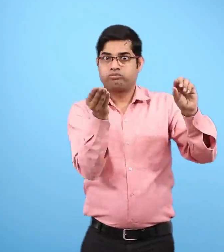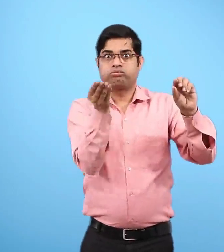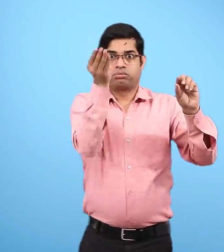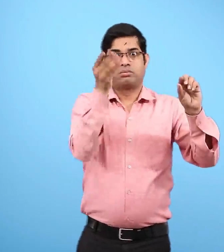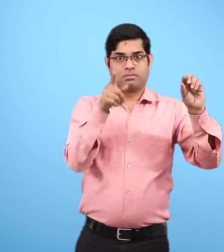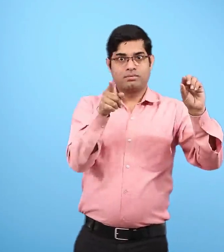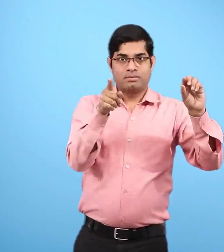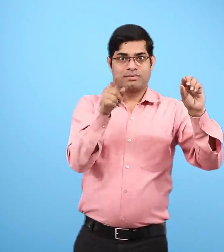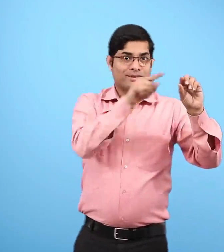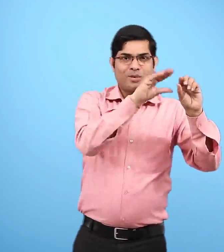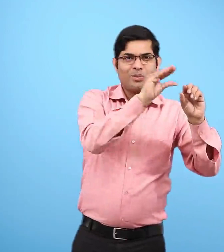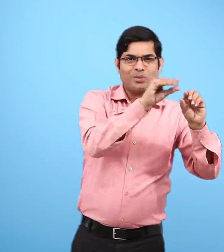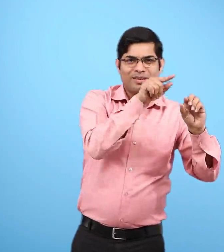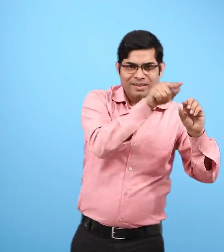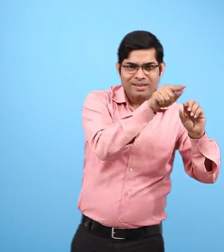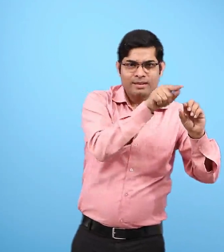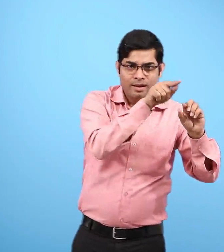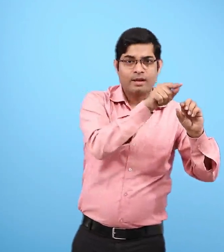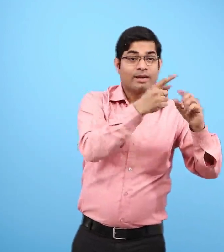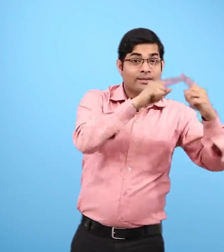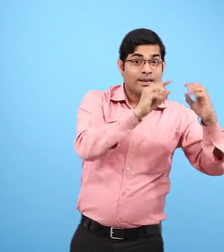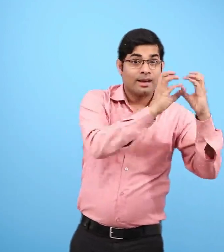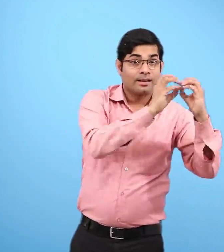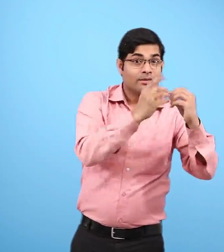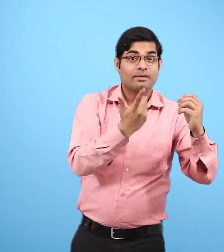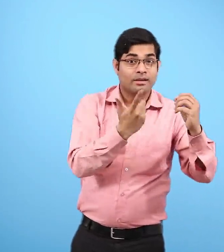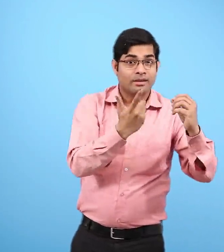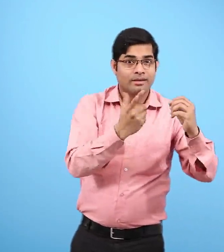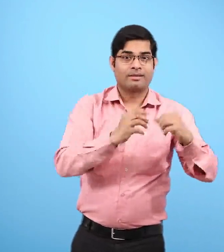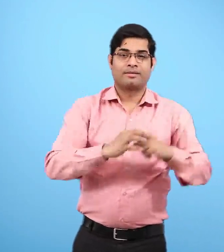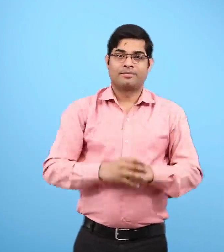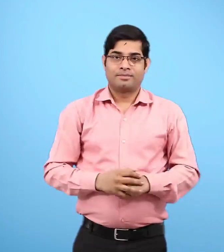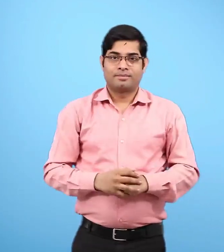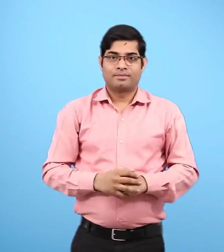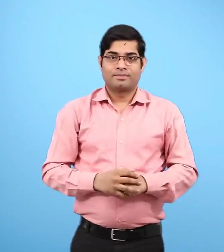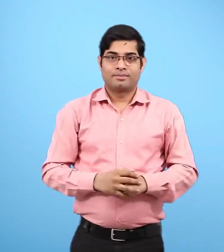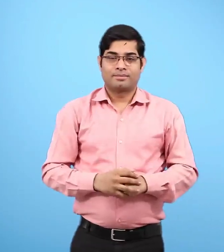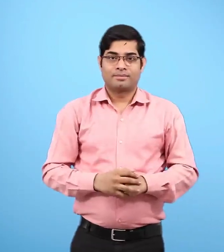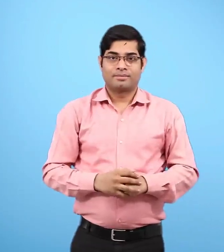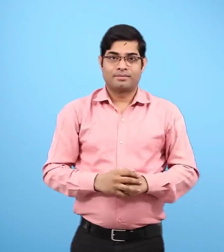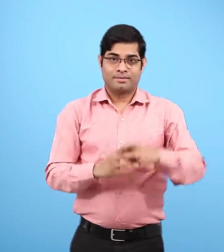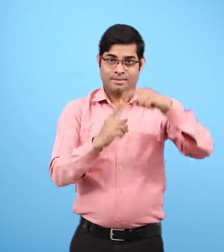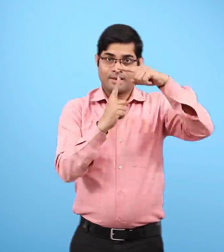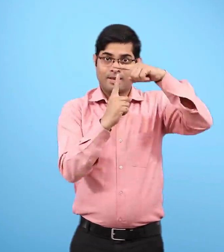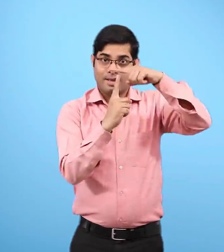3. Book 3 has lesser pages than Book 1 and Book